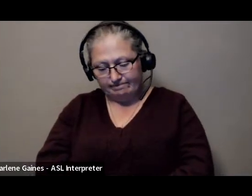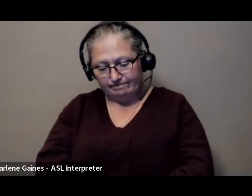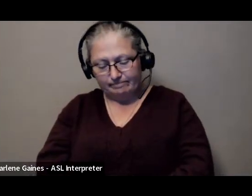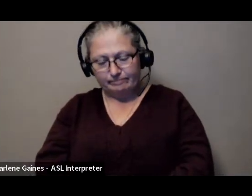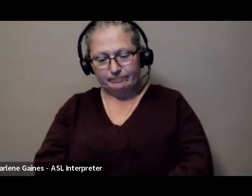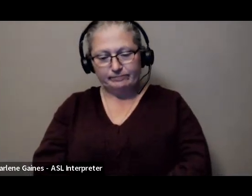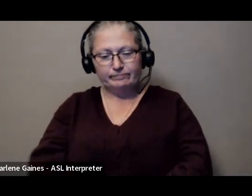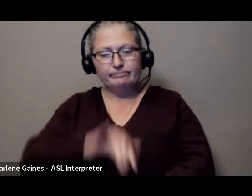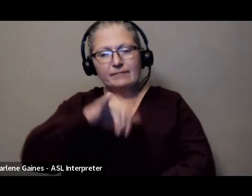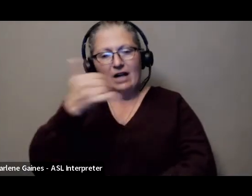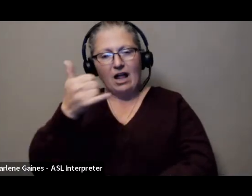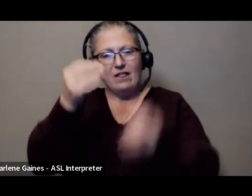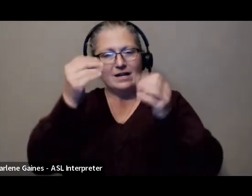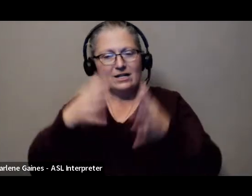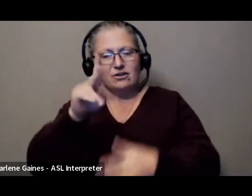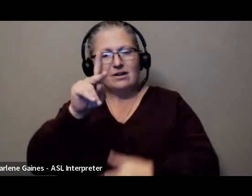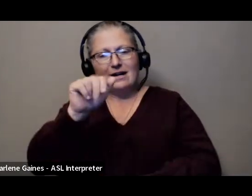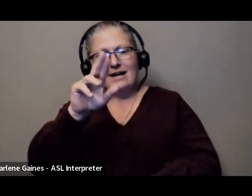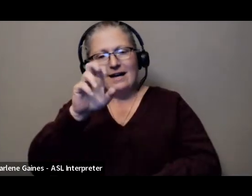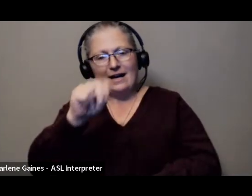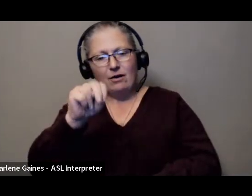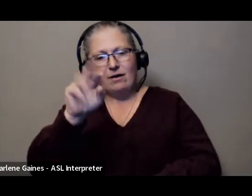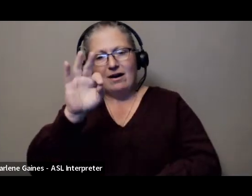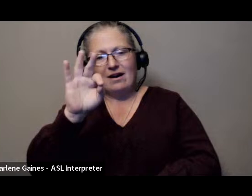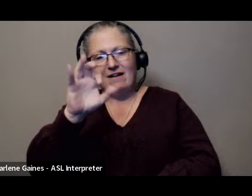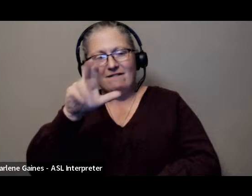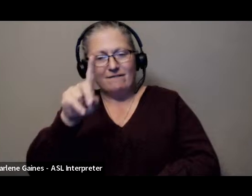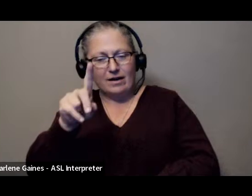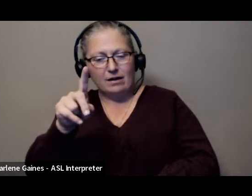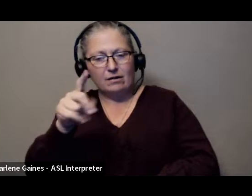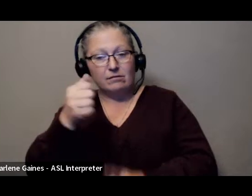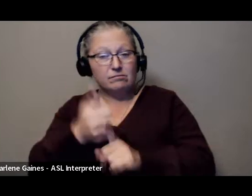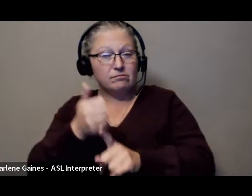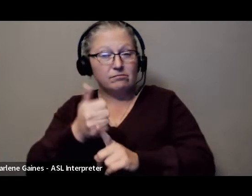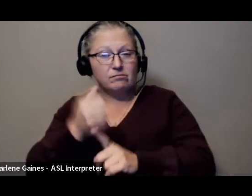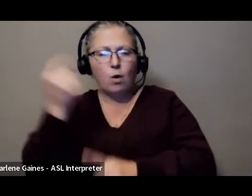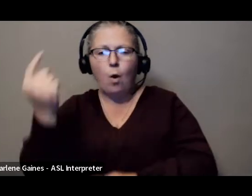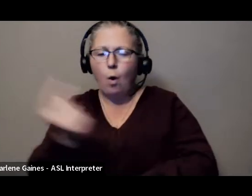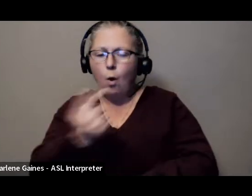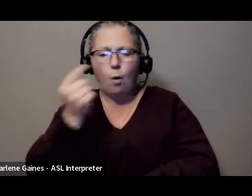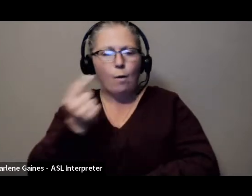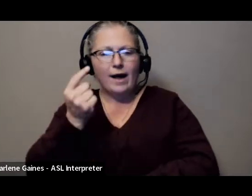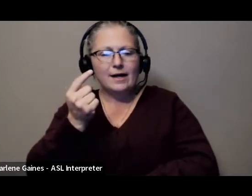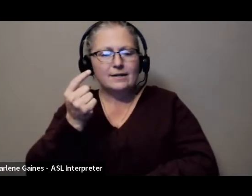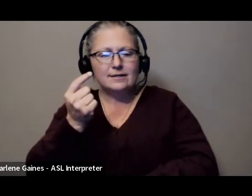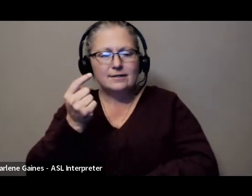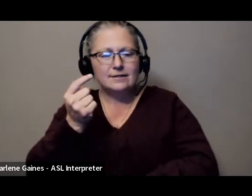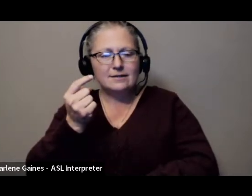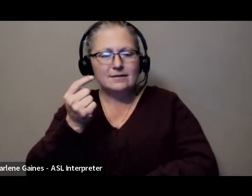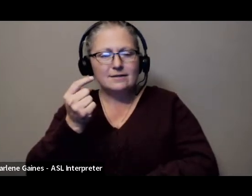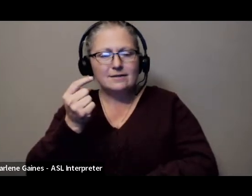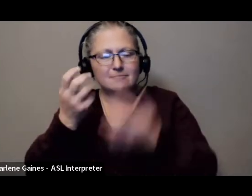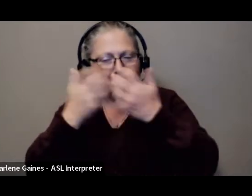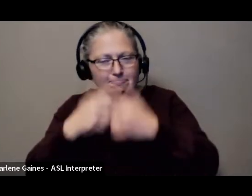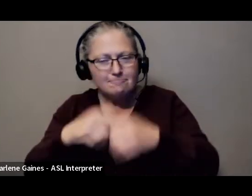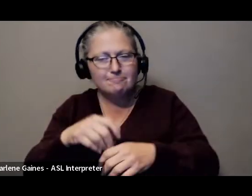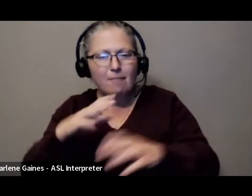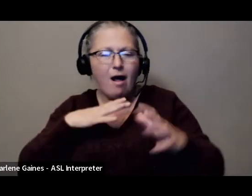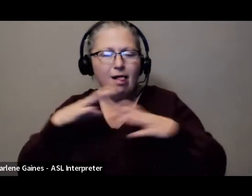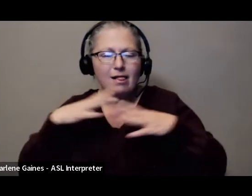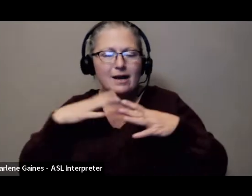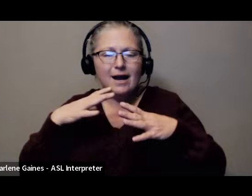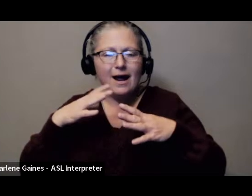There's another teacher, Karen Field, who always puts together a nice holiday drive